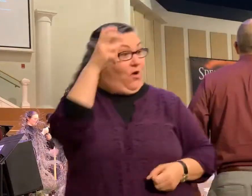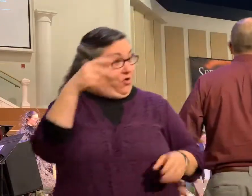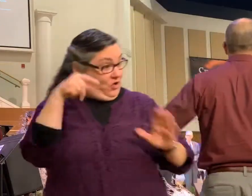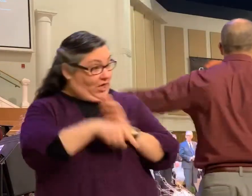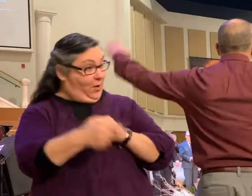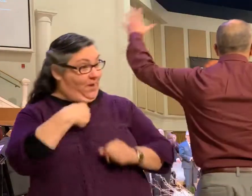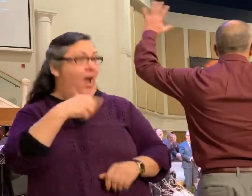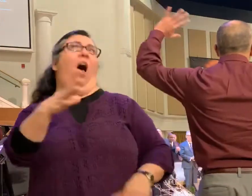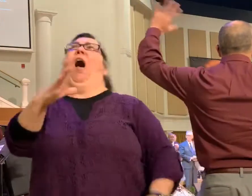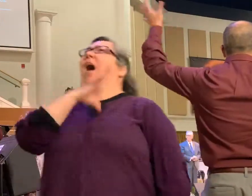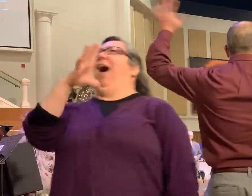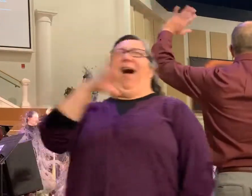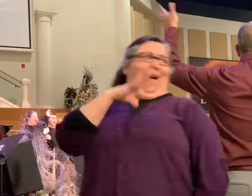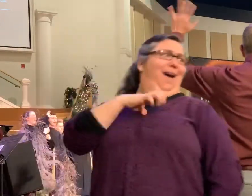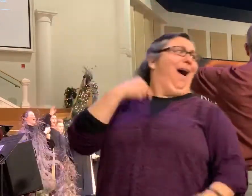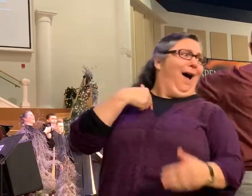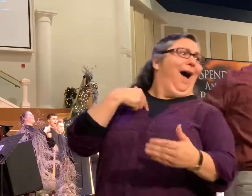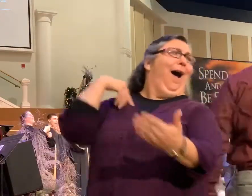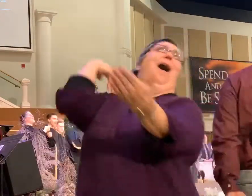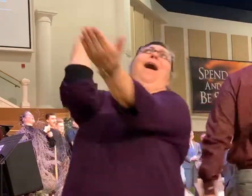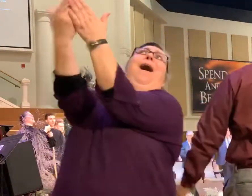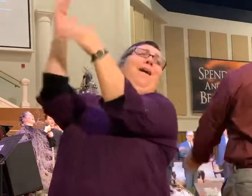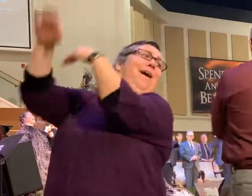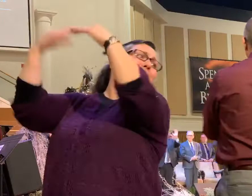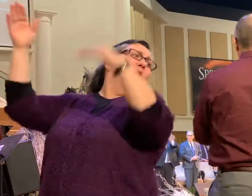walk on streets and go.